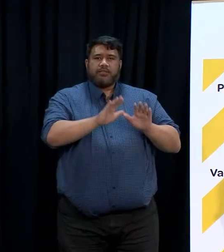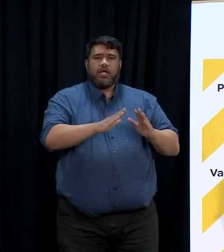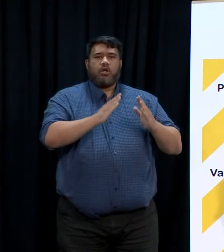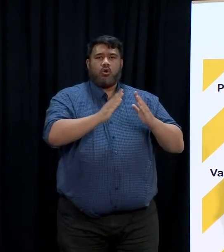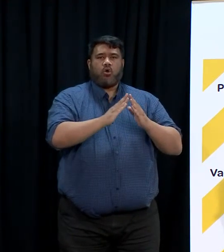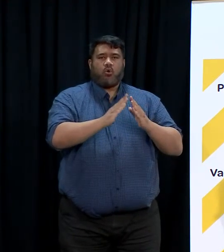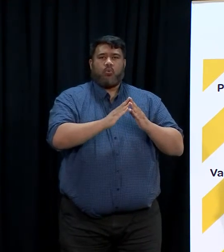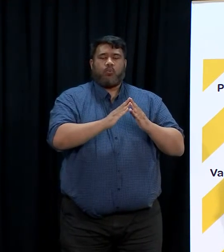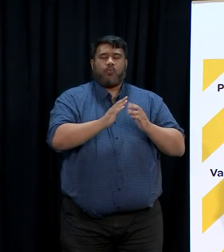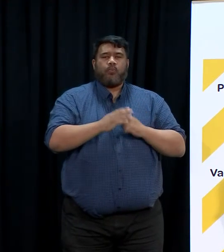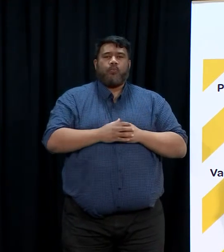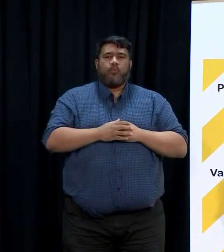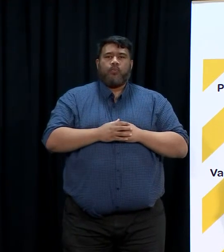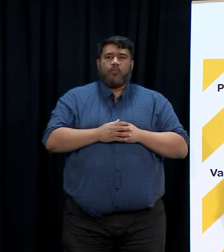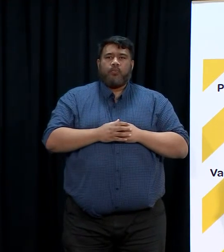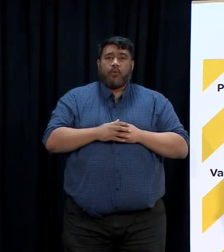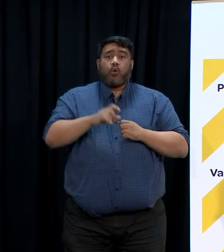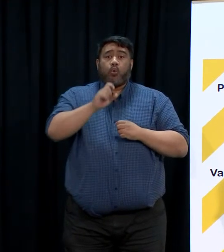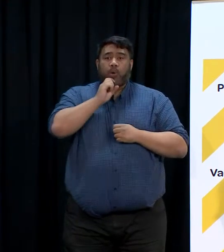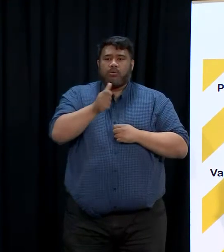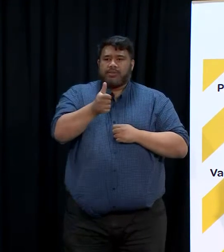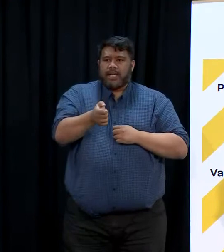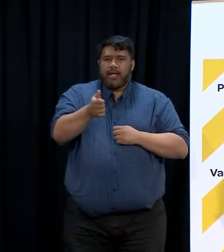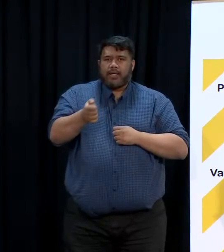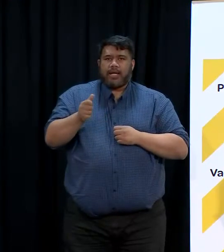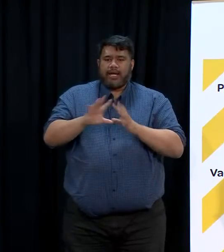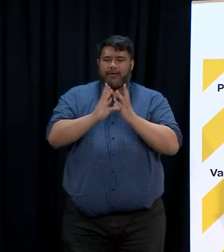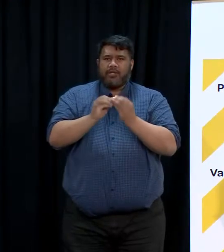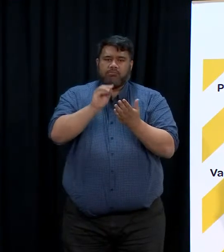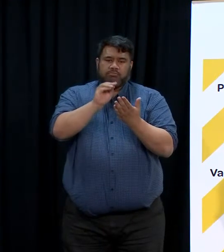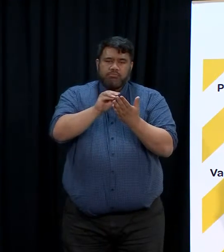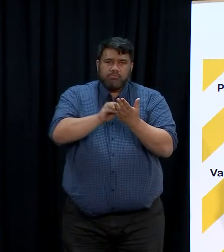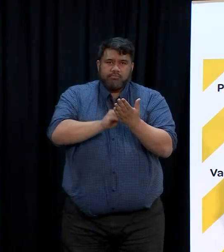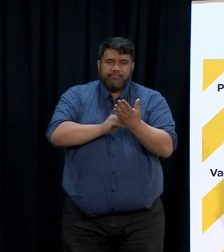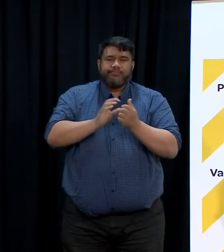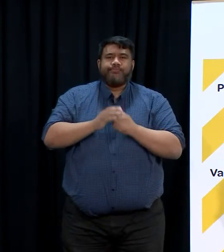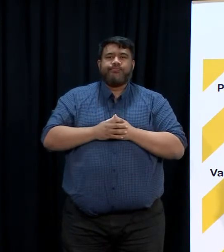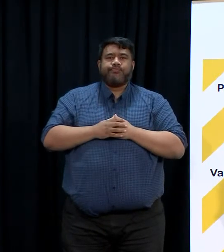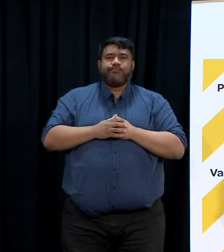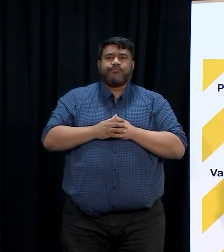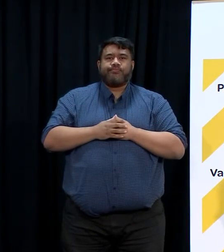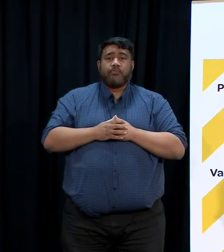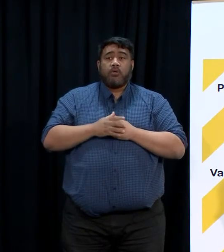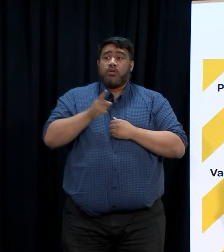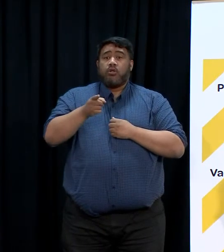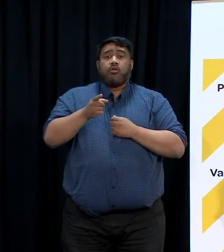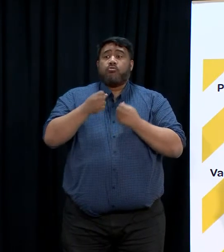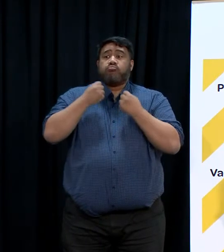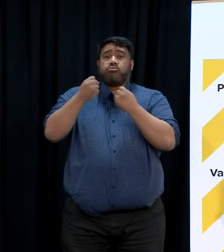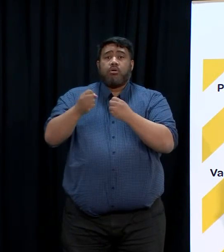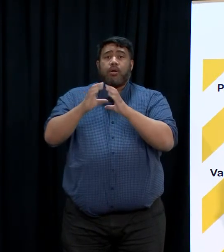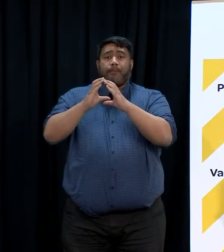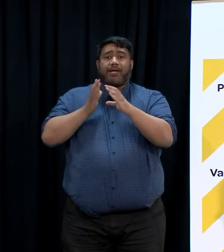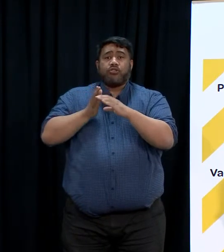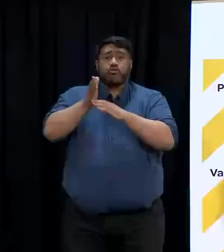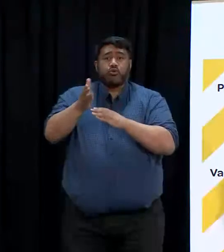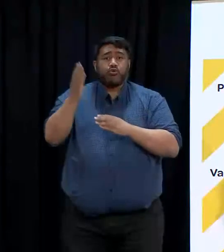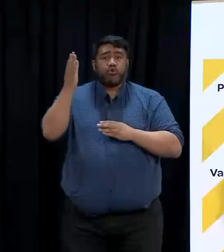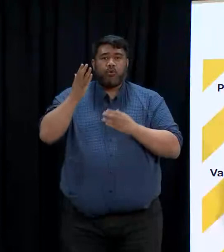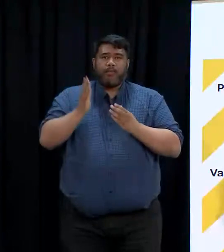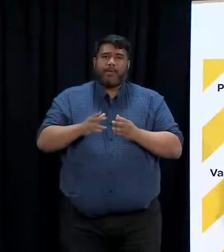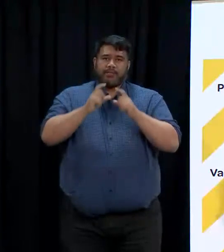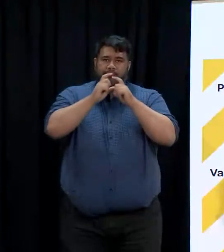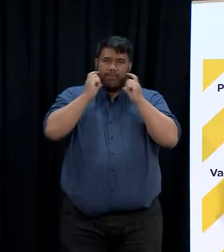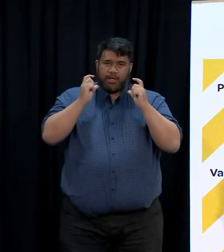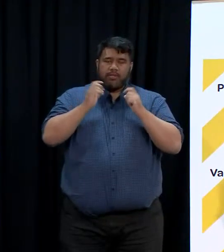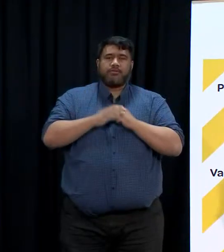required to be kept for contact tracing purposes. Face coverings on school transport will be mandatory, and staff and volunteers at schools